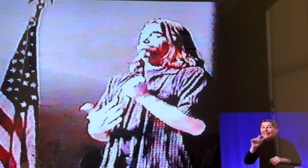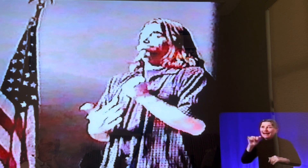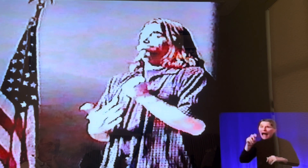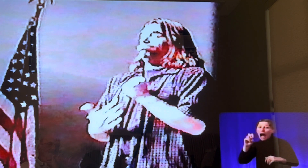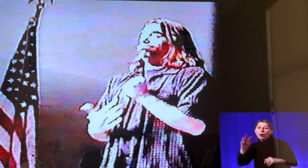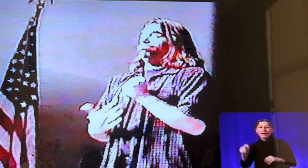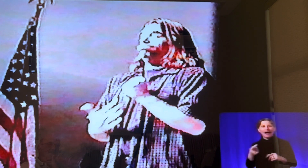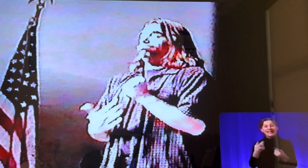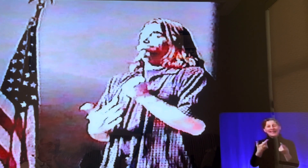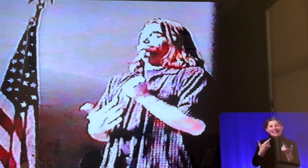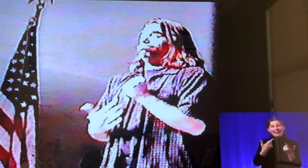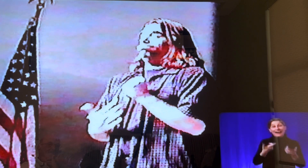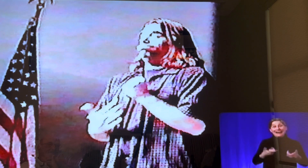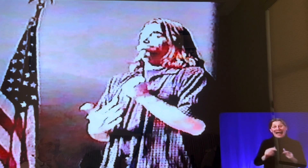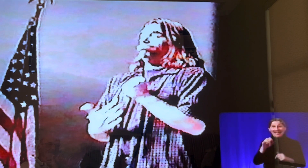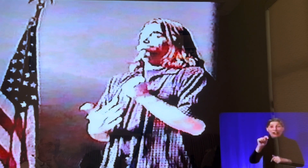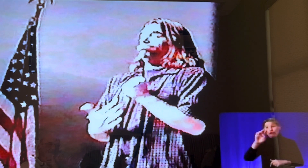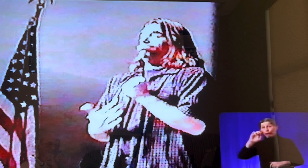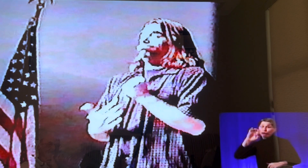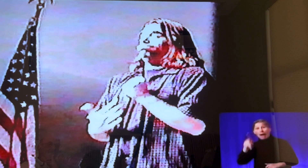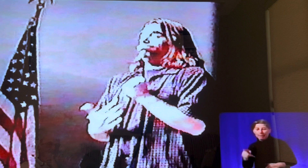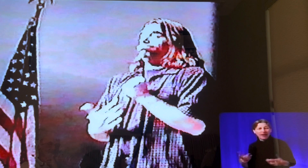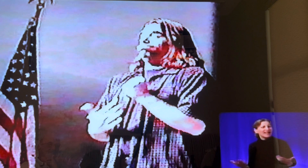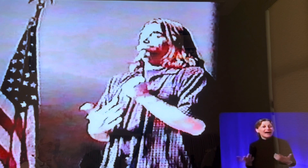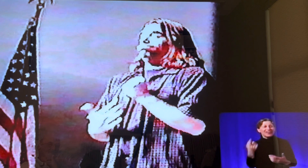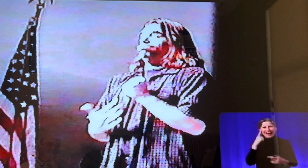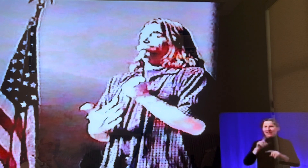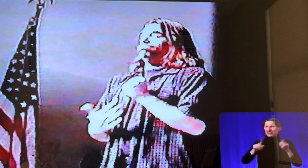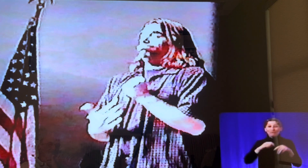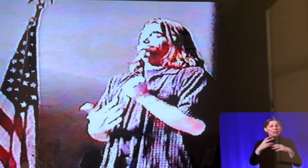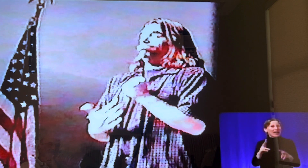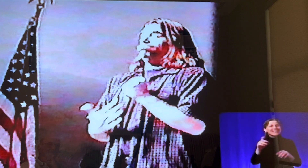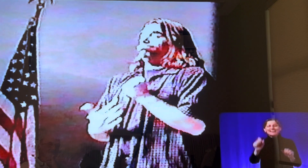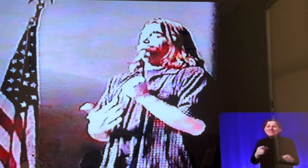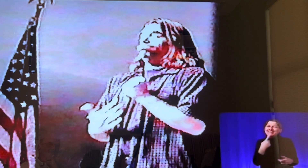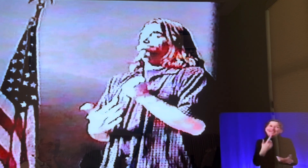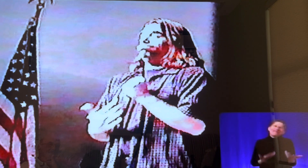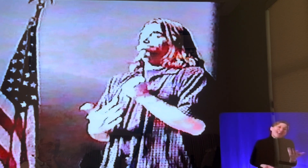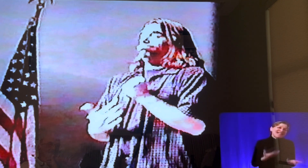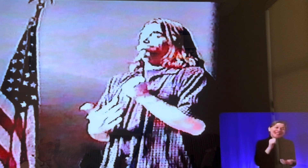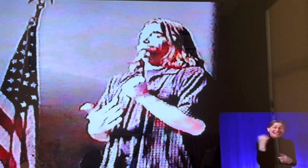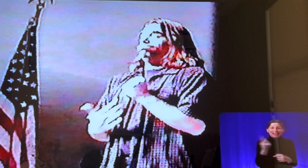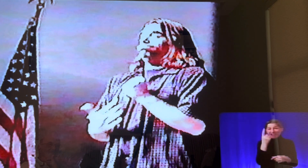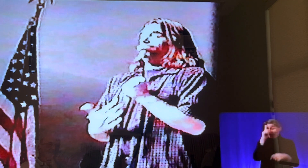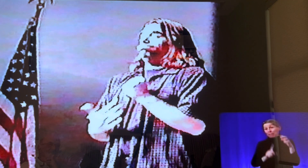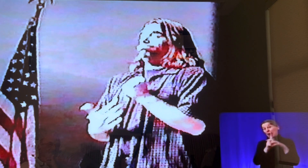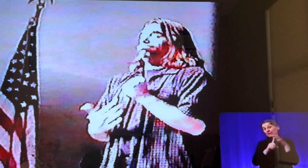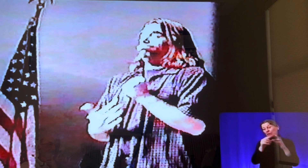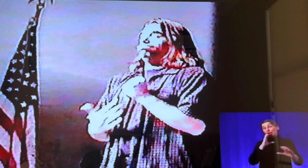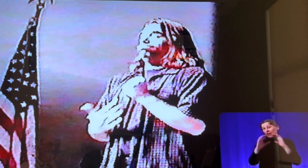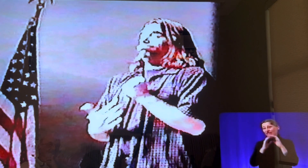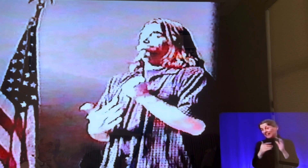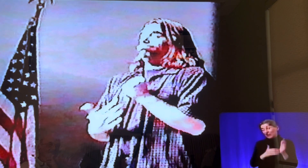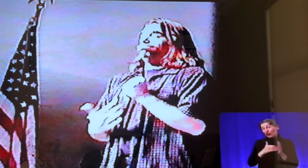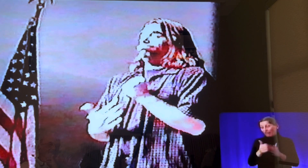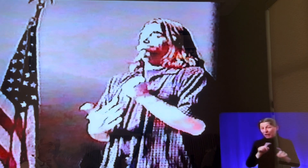rip. Make yourself think of a bunch of different ways. It's probably not something that comes up in your conversation that often, but start listening to how